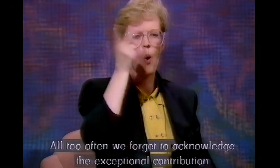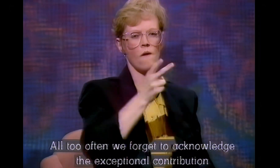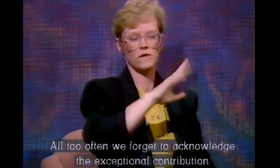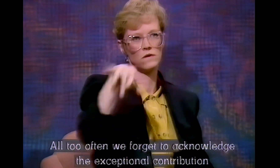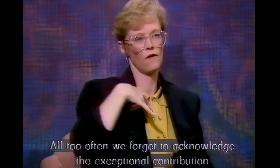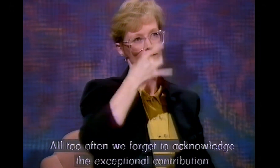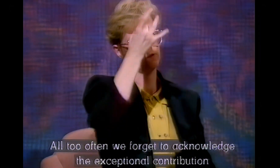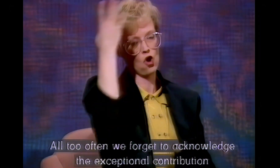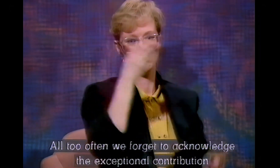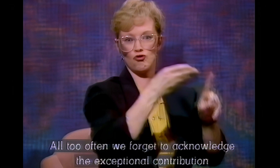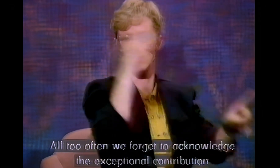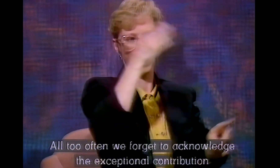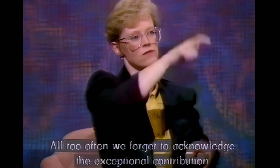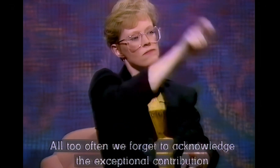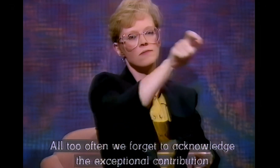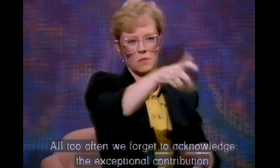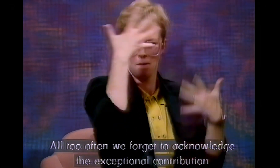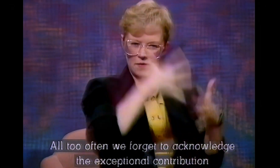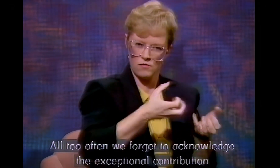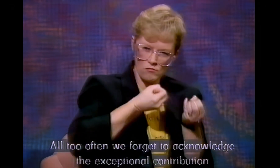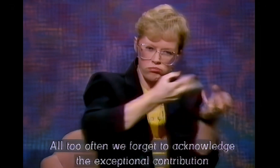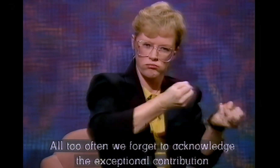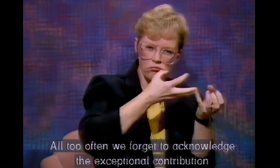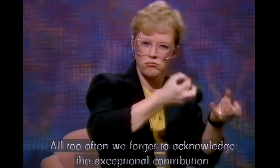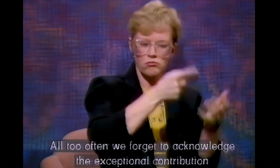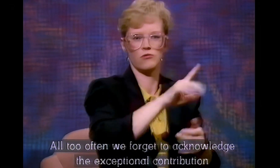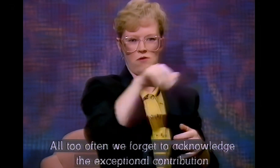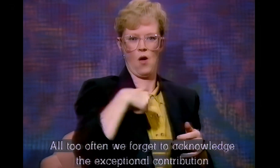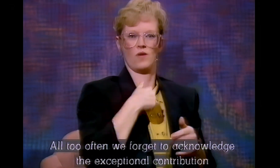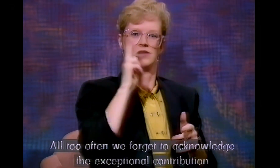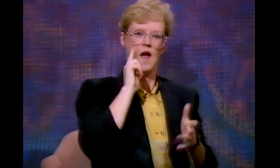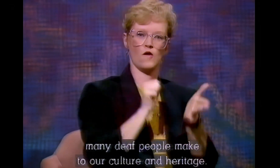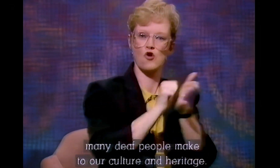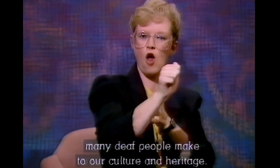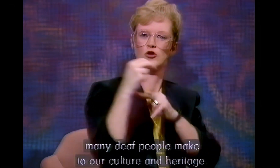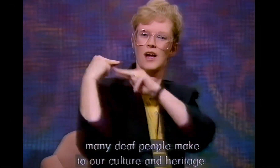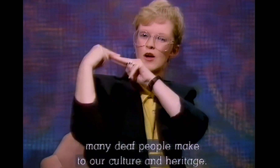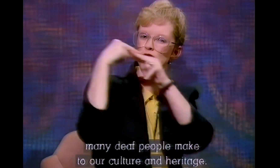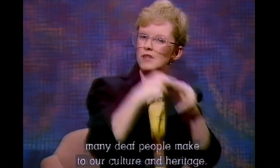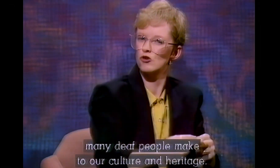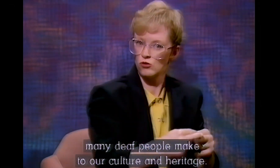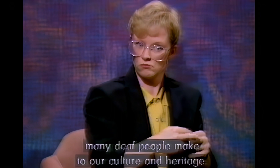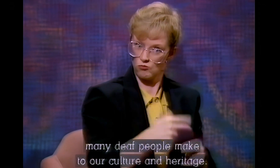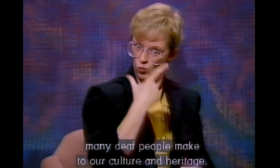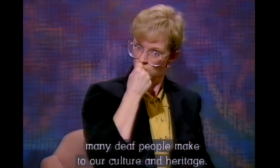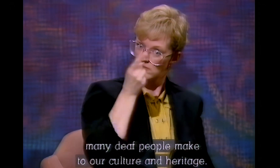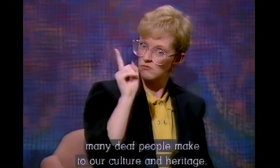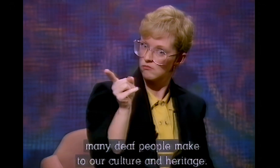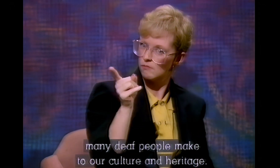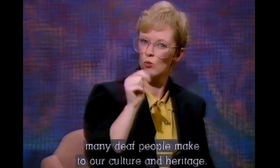All too often we forget to acknowledge the exceptional contribution many deaf people make to our culture and heritage. Could this